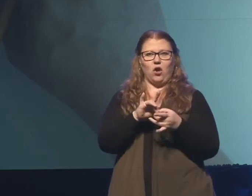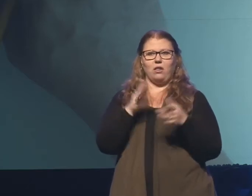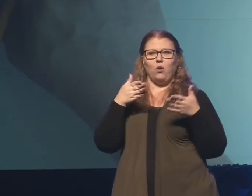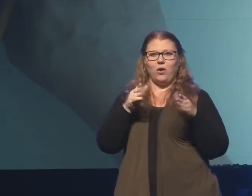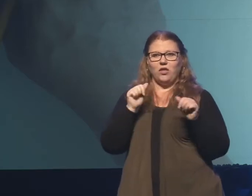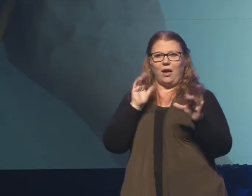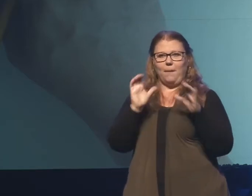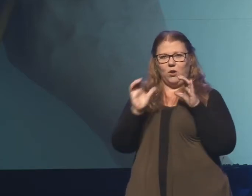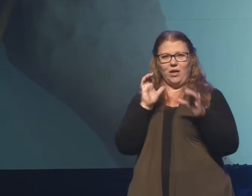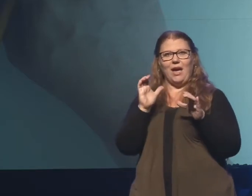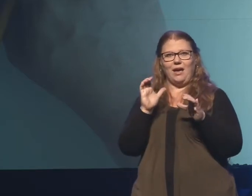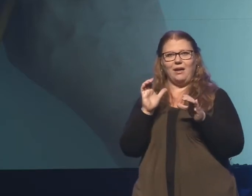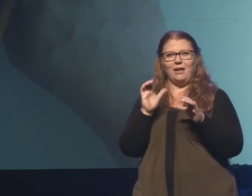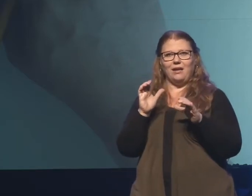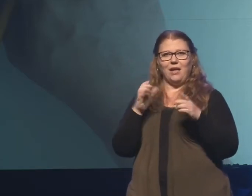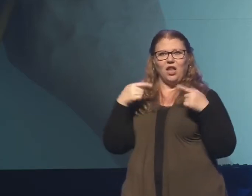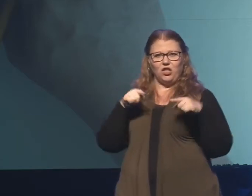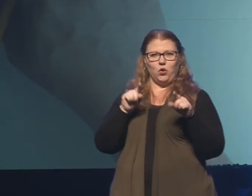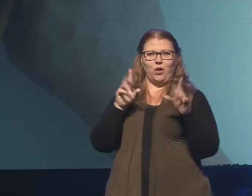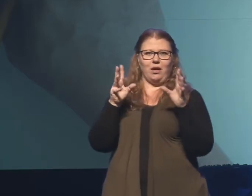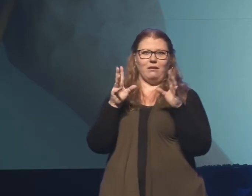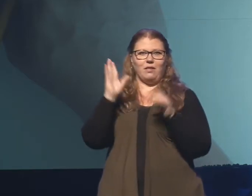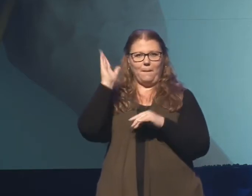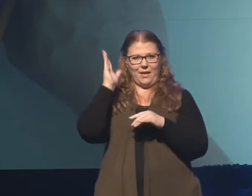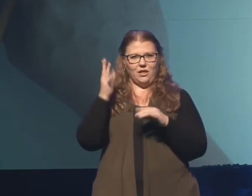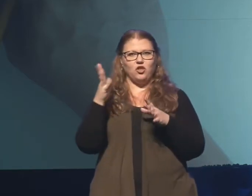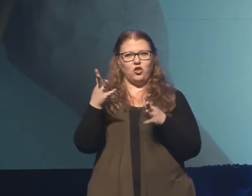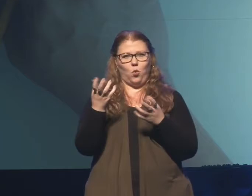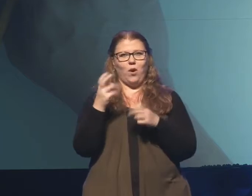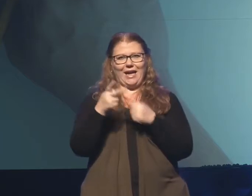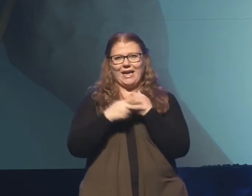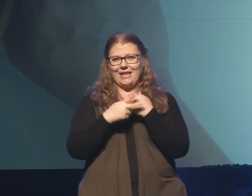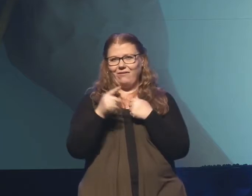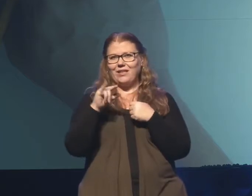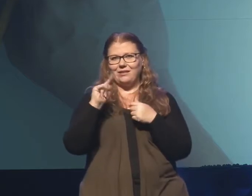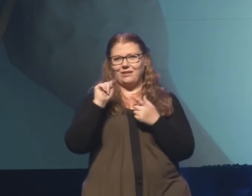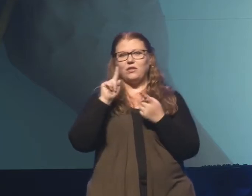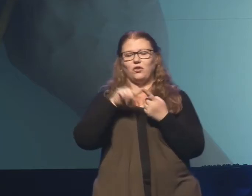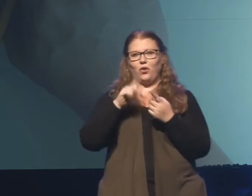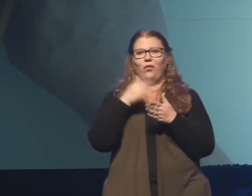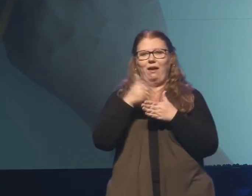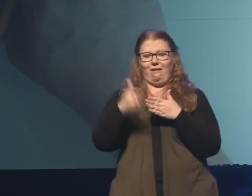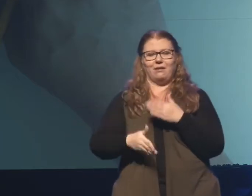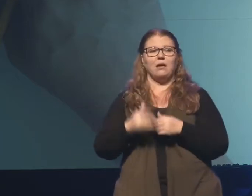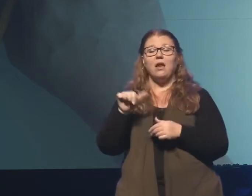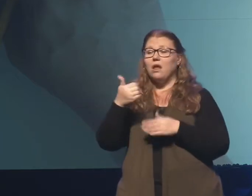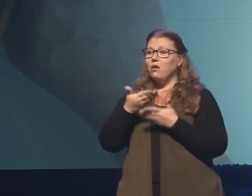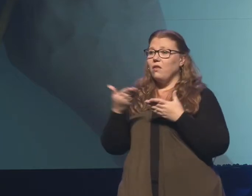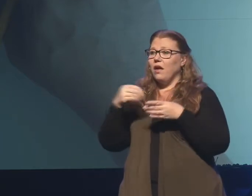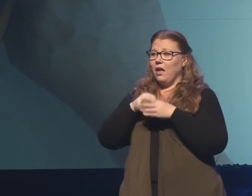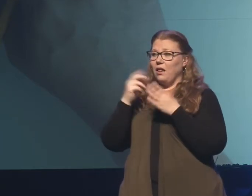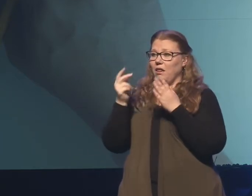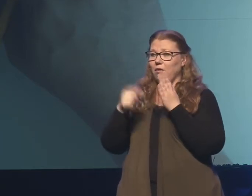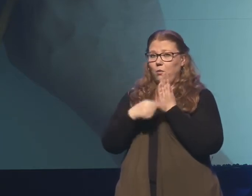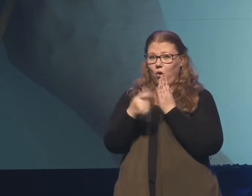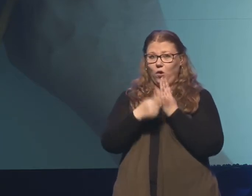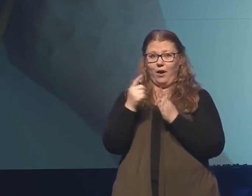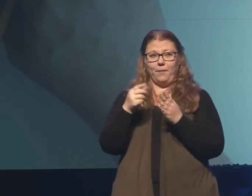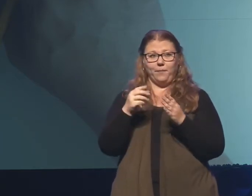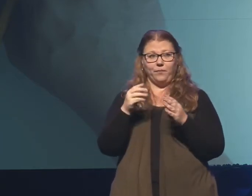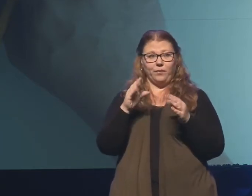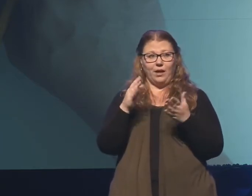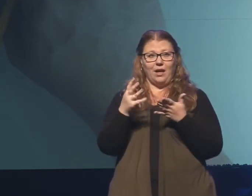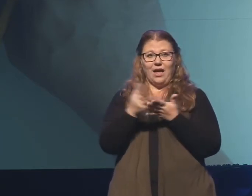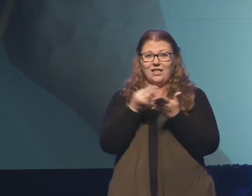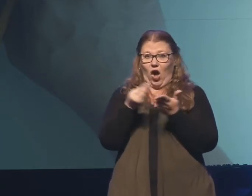that you're going to want to hang on to that card till the end. And another thing in that program is the offering envelope. If you'd like to pull that